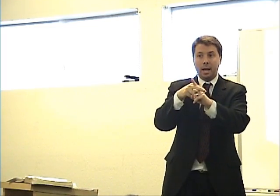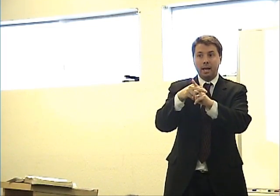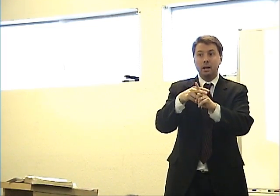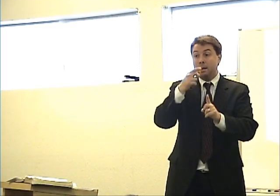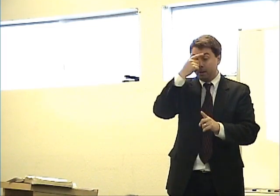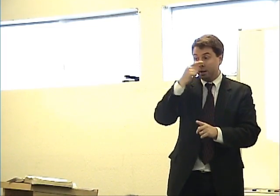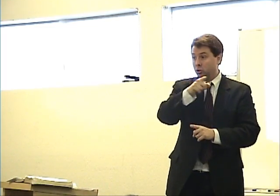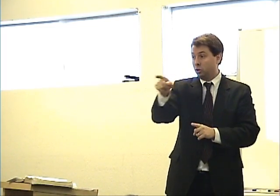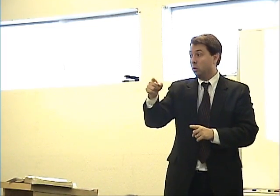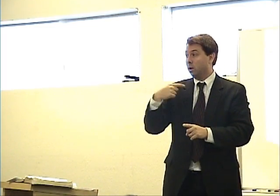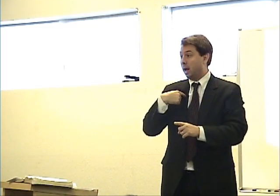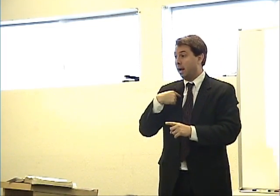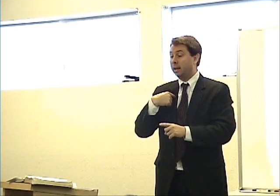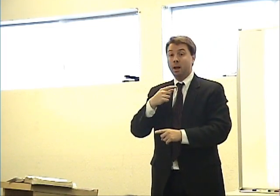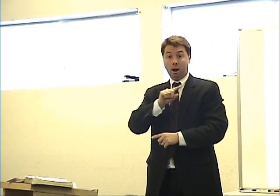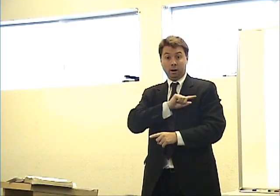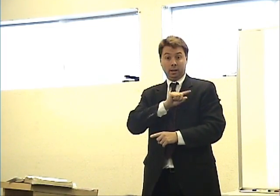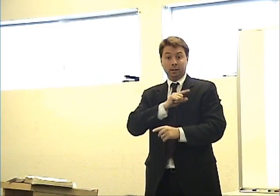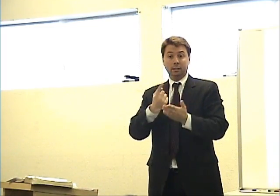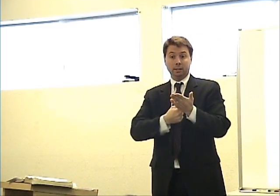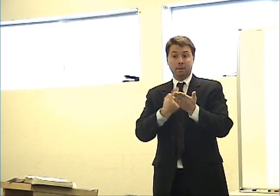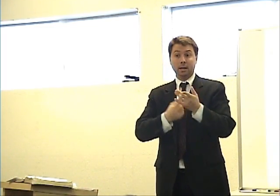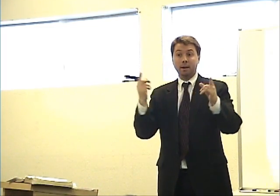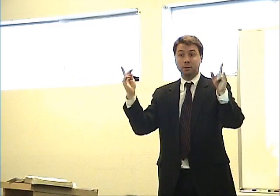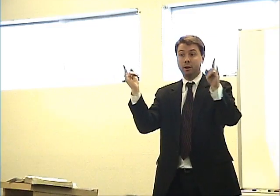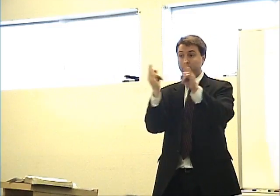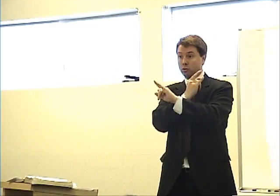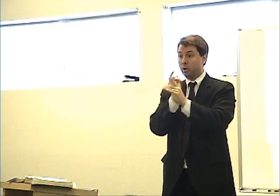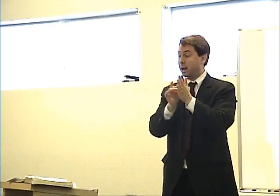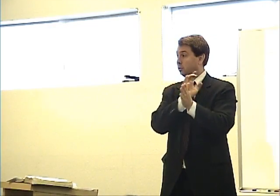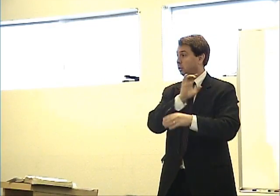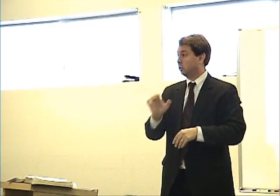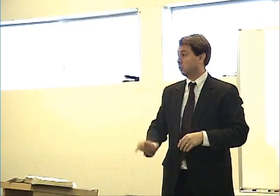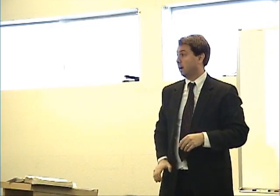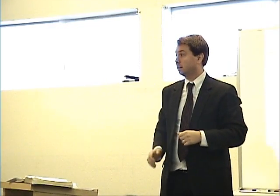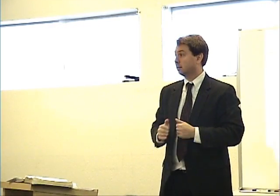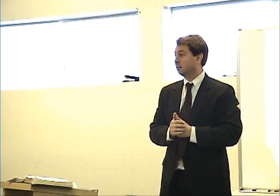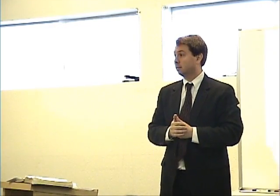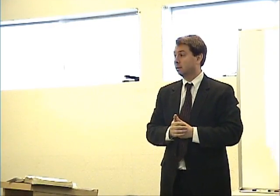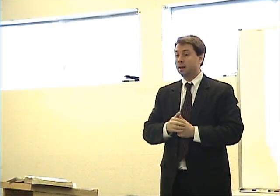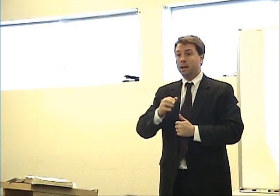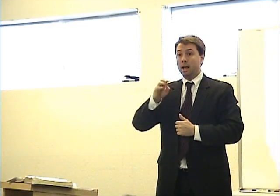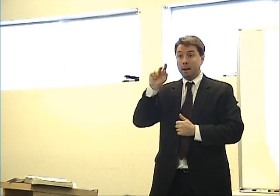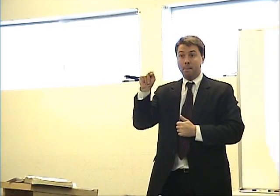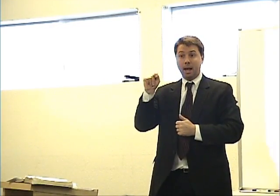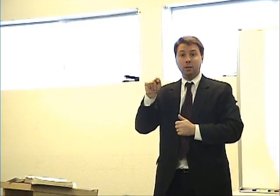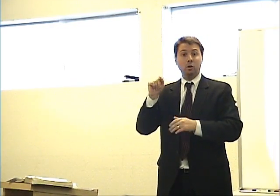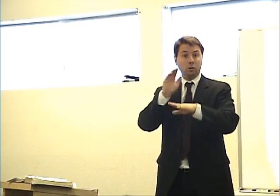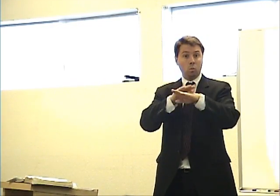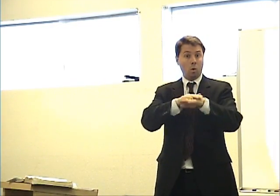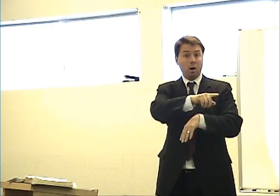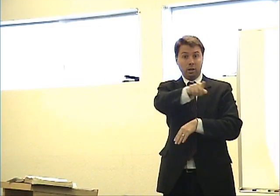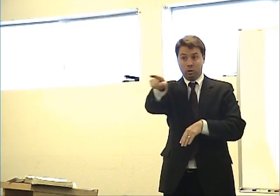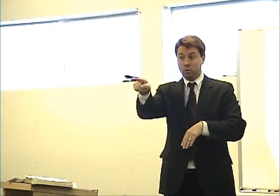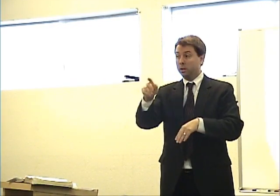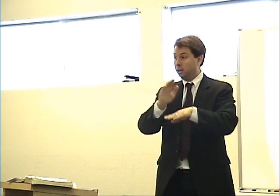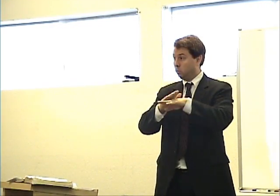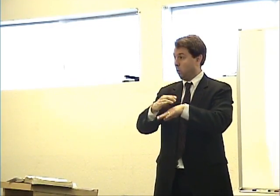it, because you and I are guilty sometimes of betraying Jesus Christ. And Matthew is warning you. He's warning